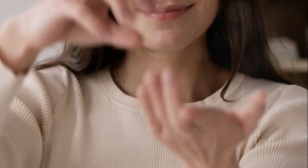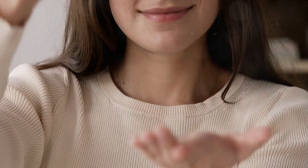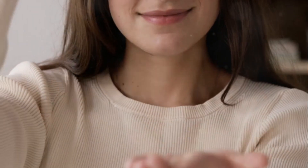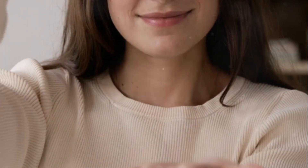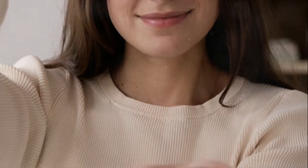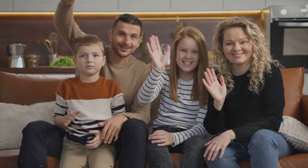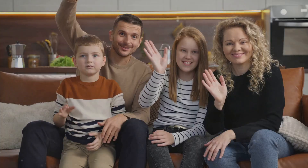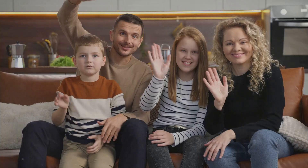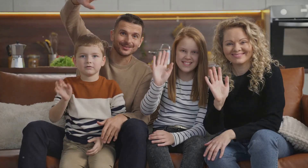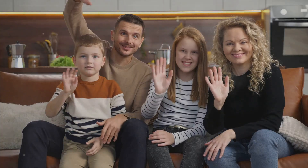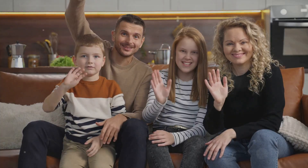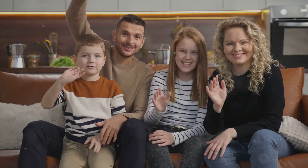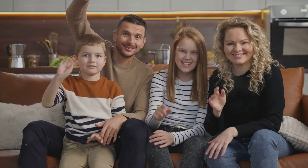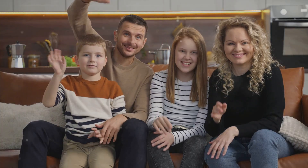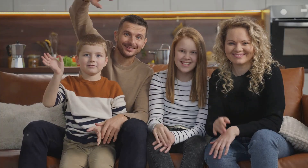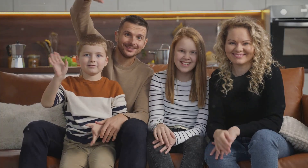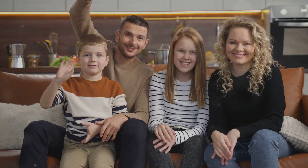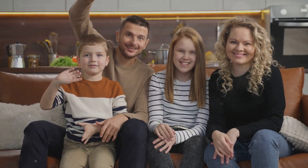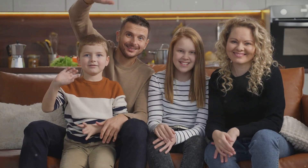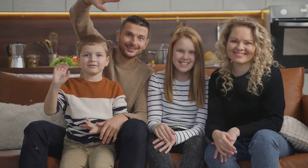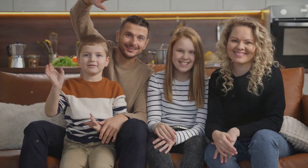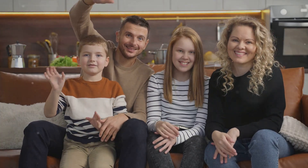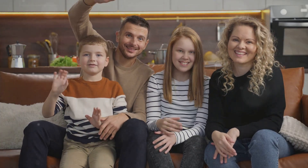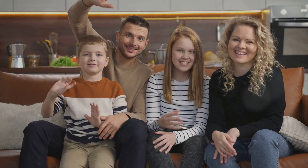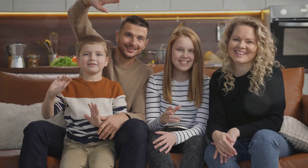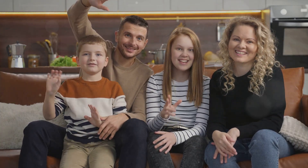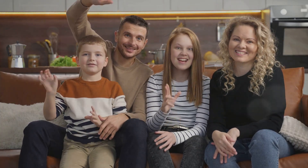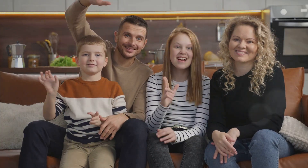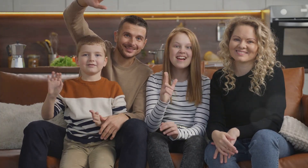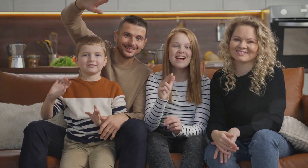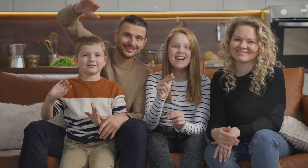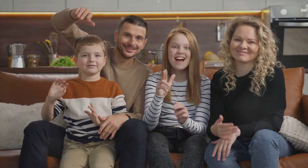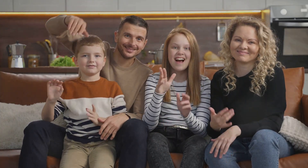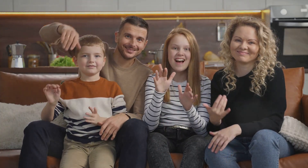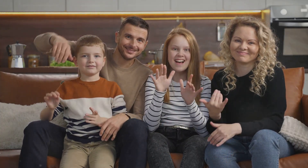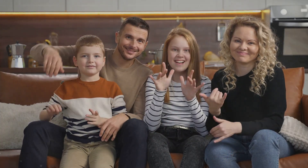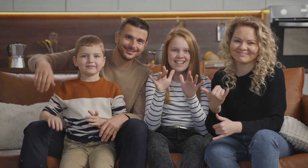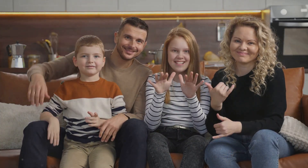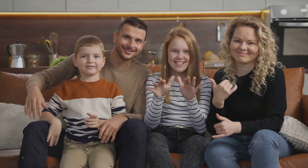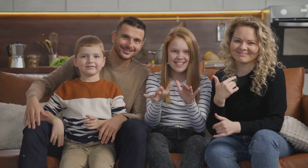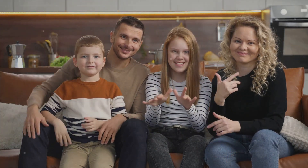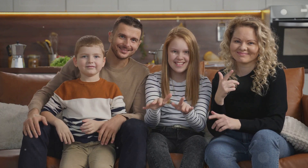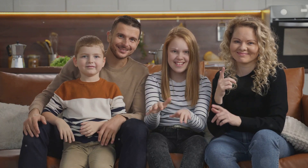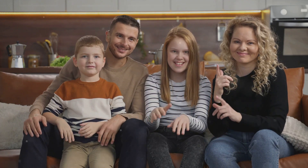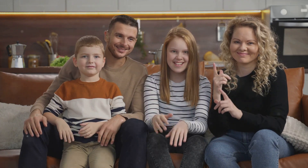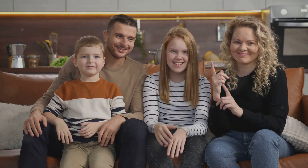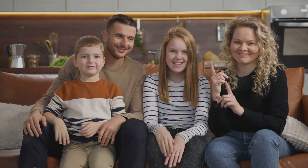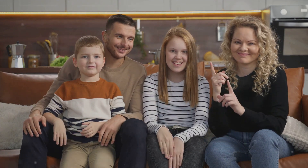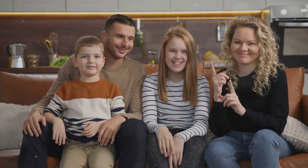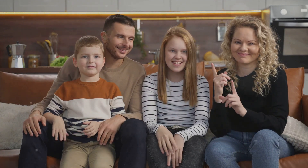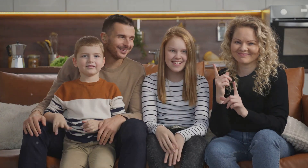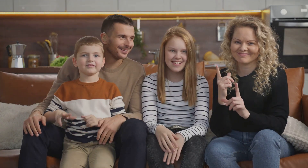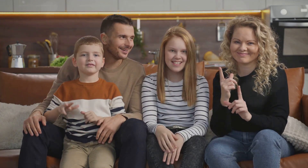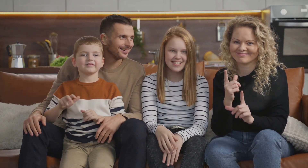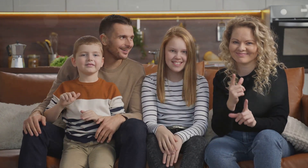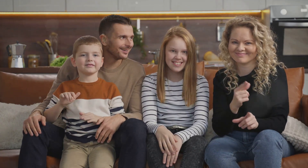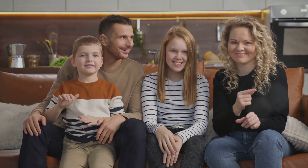This change was largely due to the seminal work, the Dictionary of American Sign Language, penned by William Stokoe, Carl Kronberg, and Dorothy